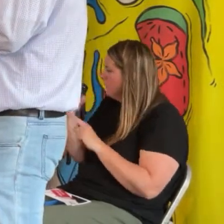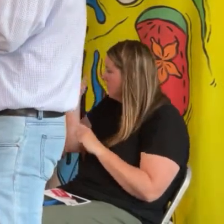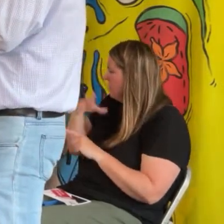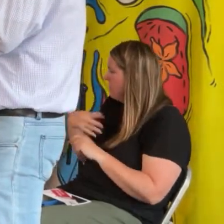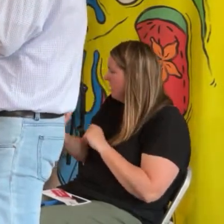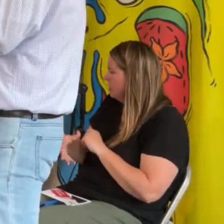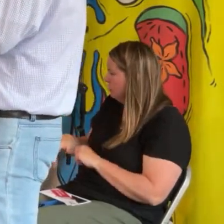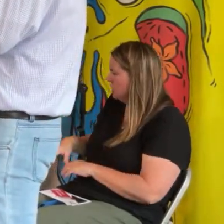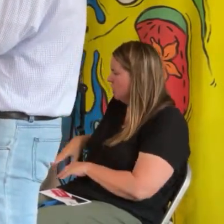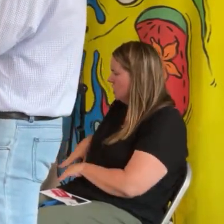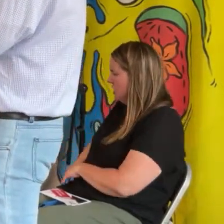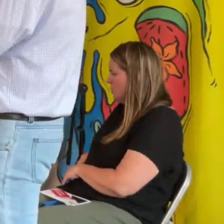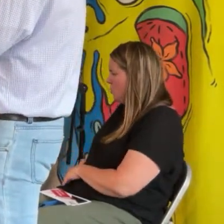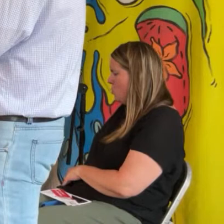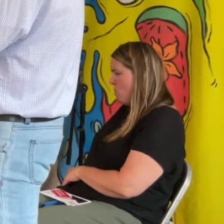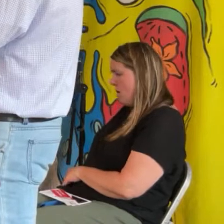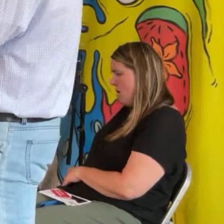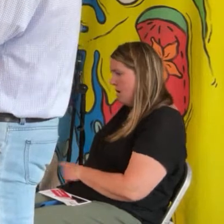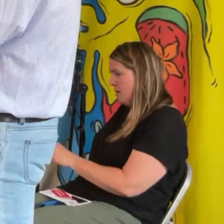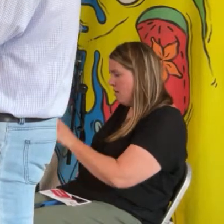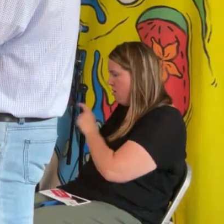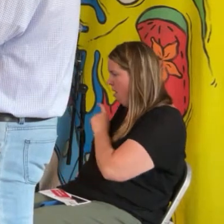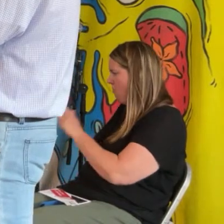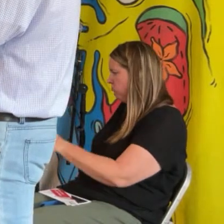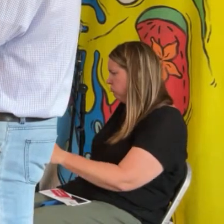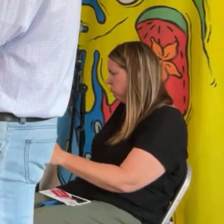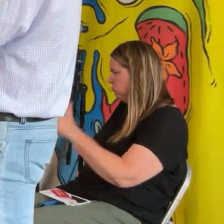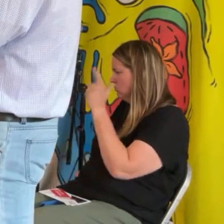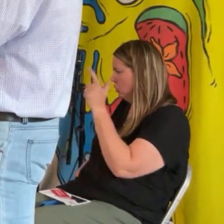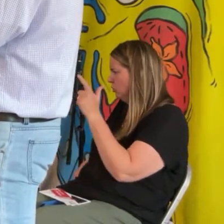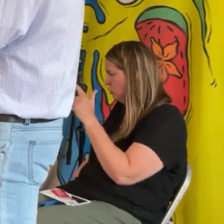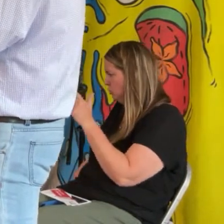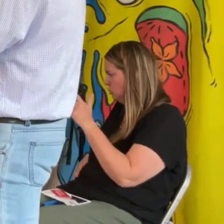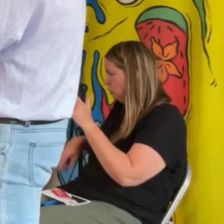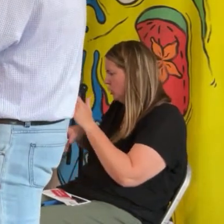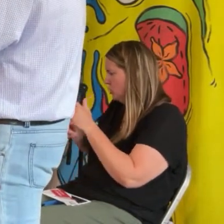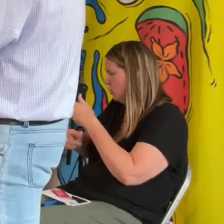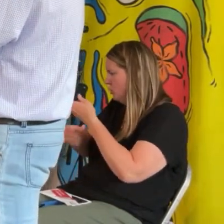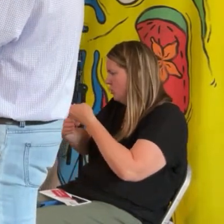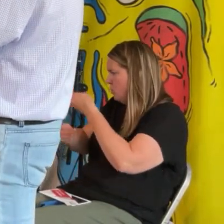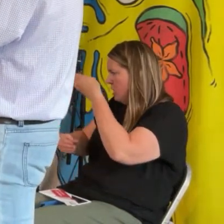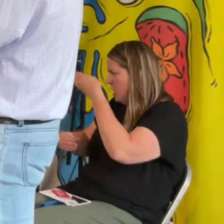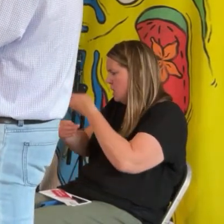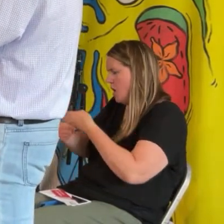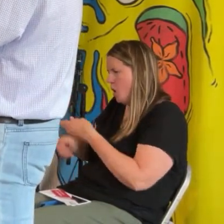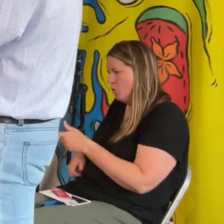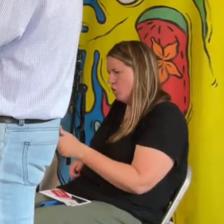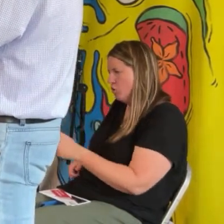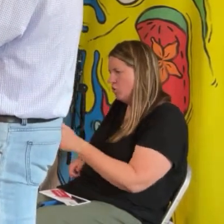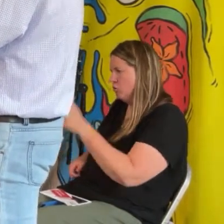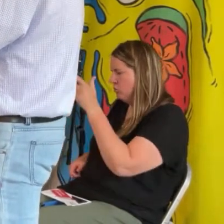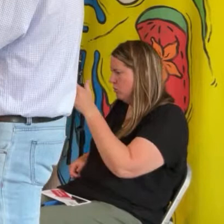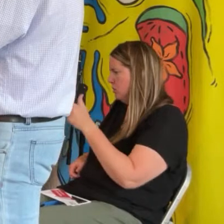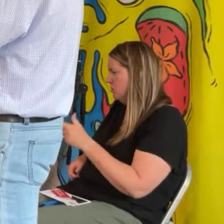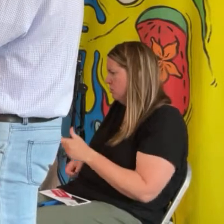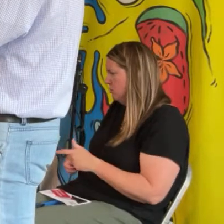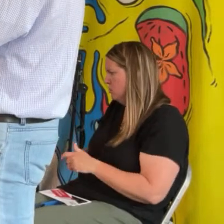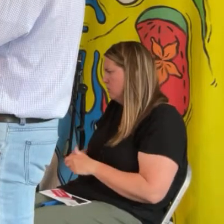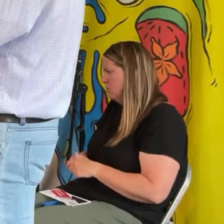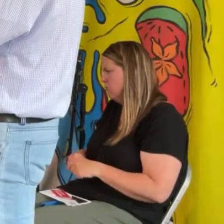wallet, the cop shoots into the car window.